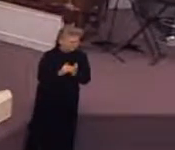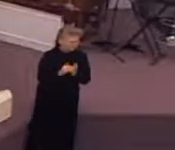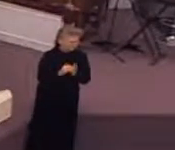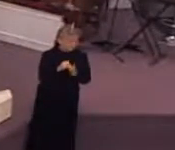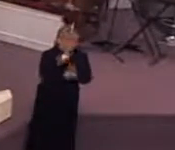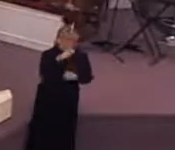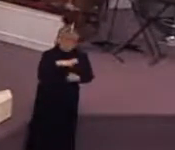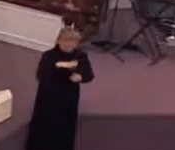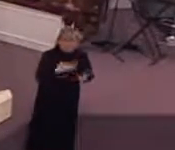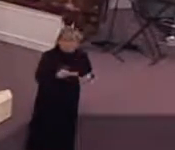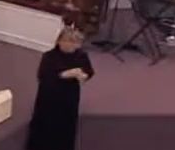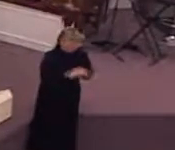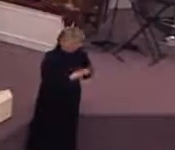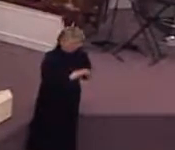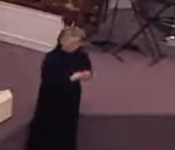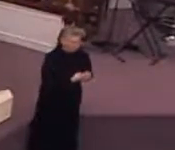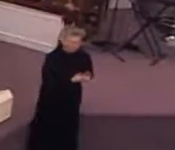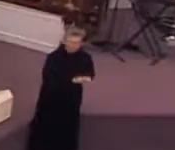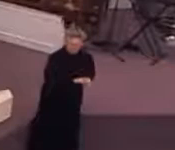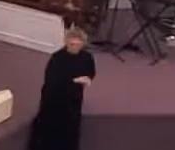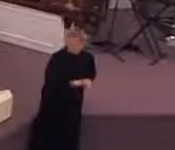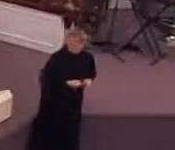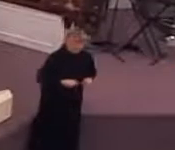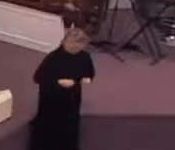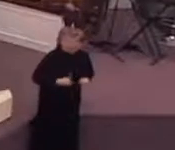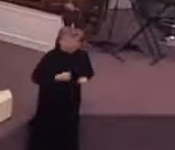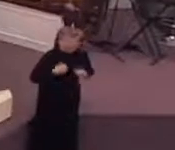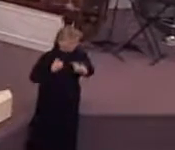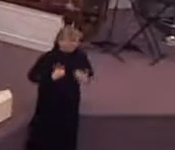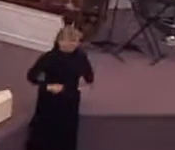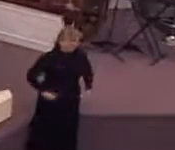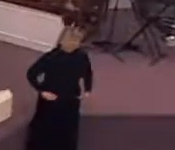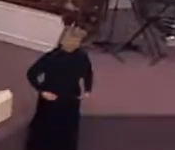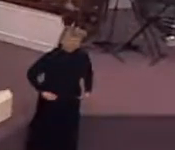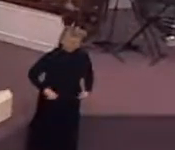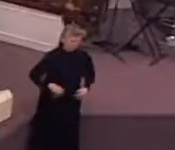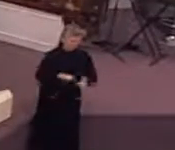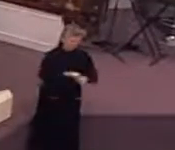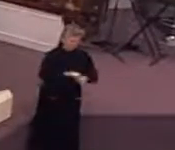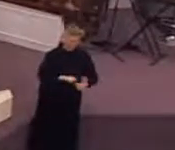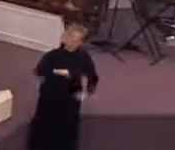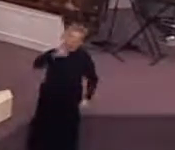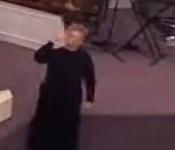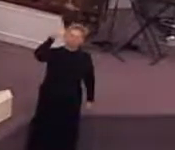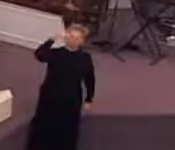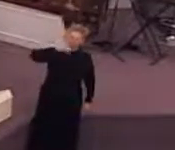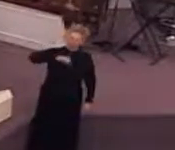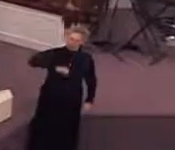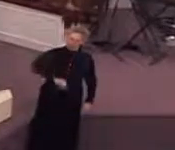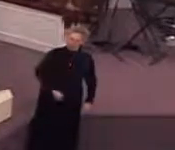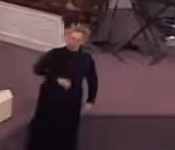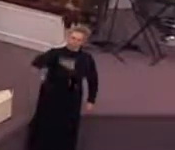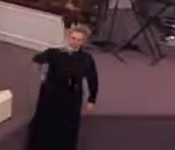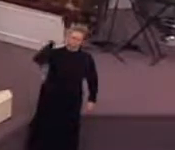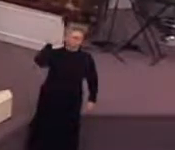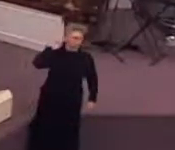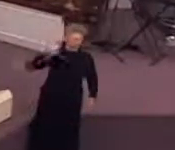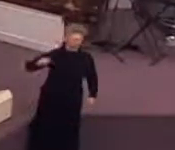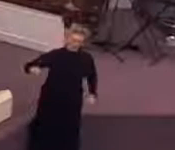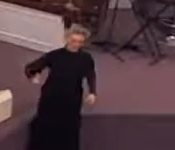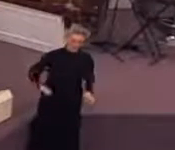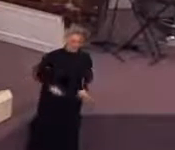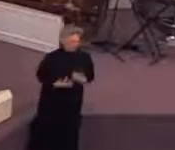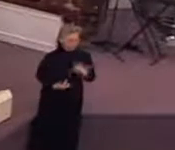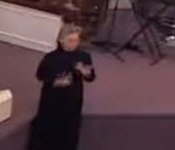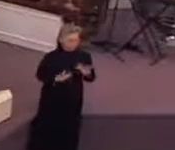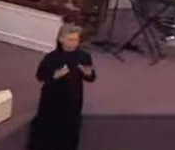there's men in this world that could dump gasoline on their bodies and light themselves up and sacrifice themselves for causes of this